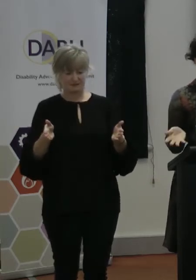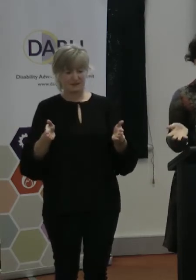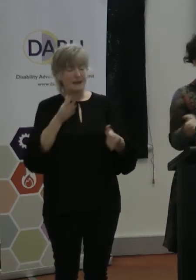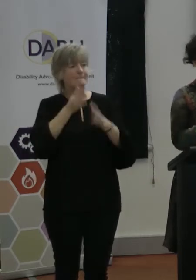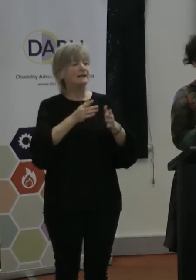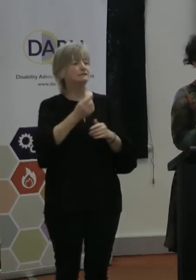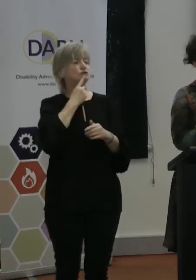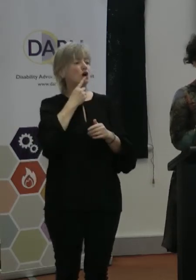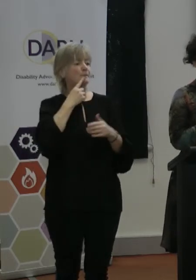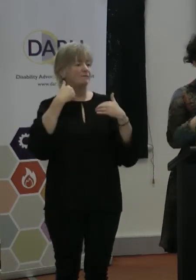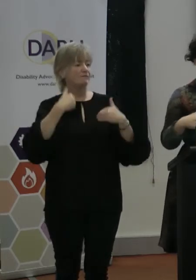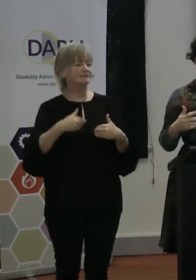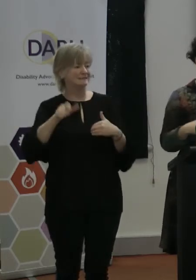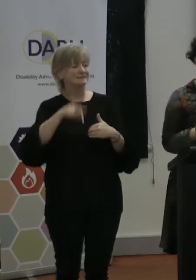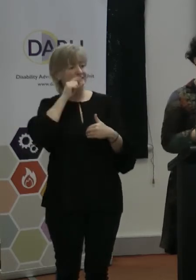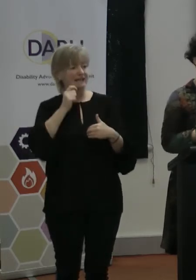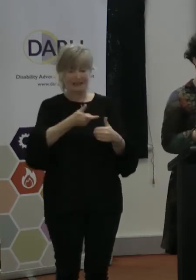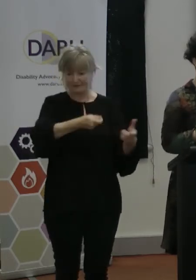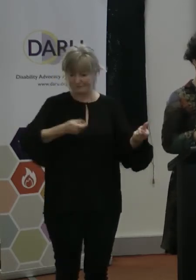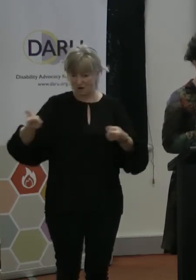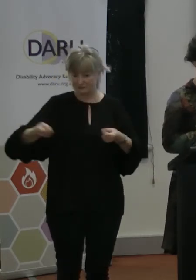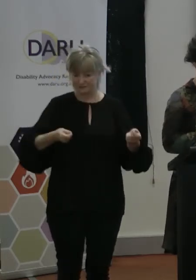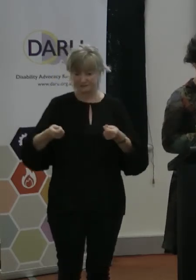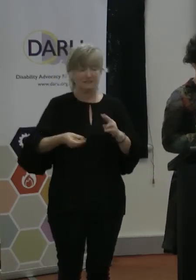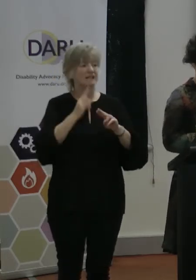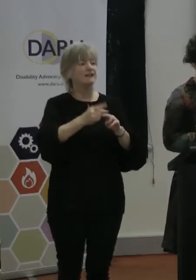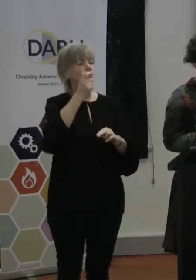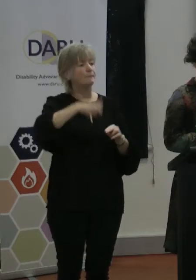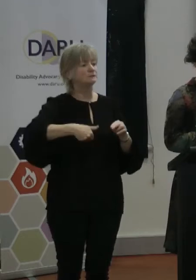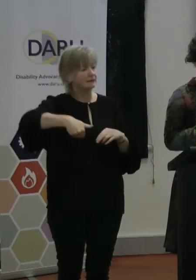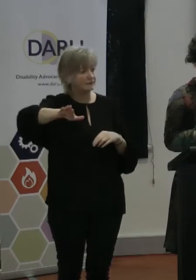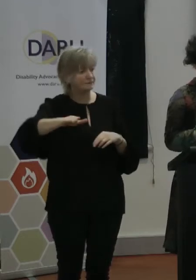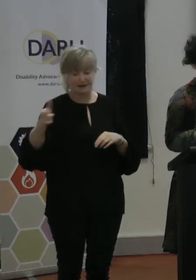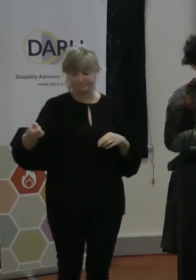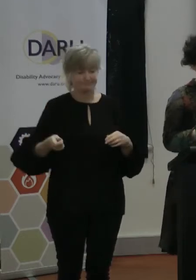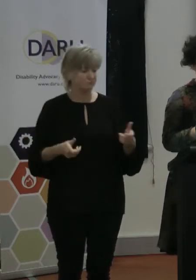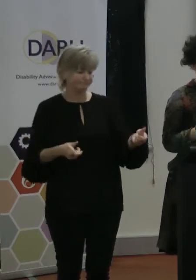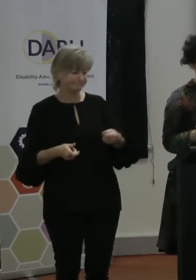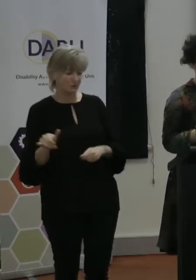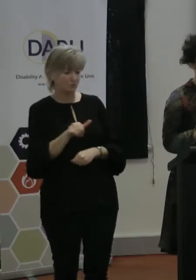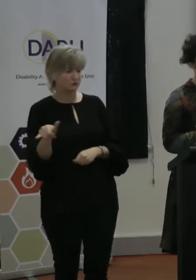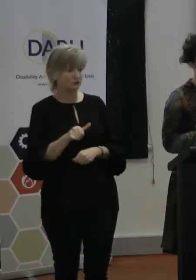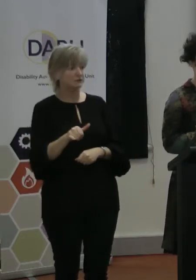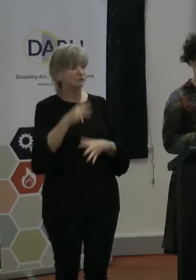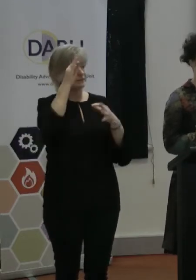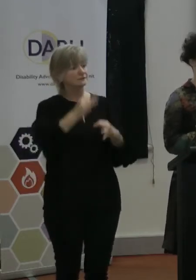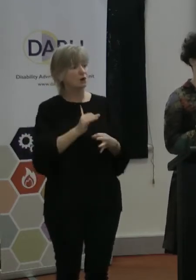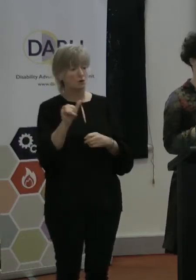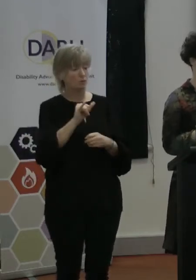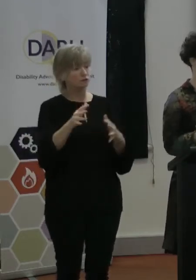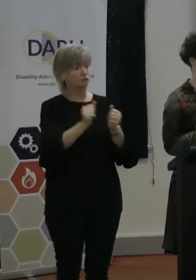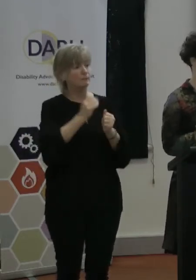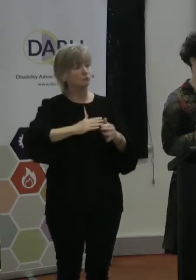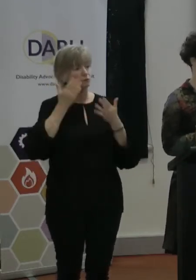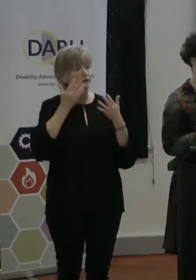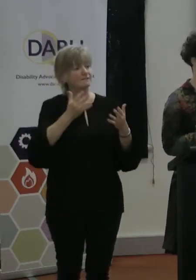can welcome into their property if someone was to leave. So they choose a type of agreement that they want to offer. We know